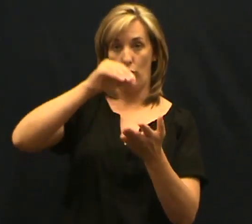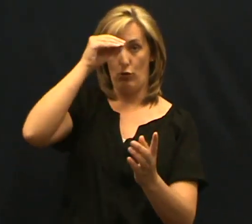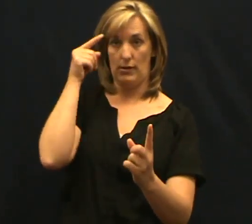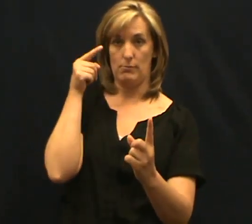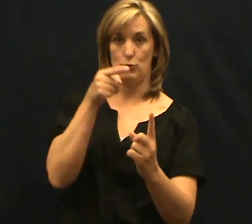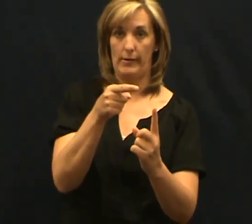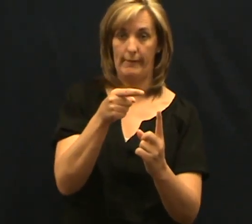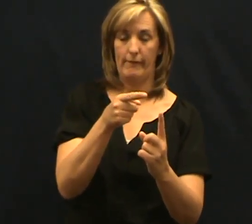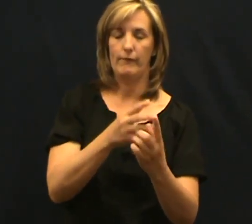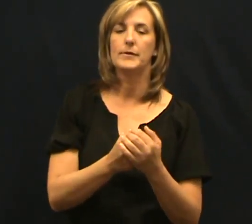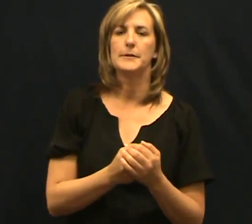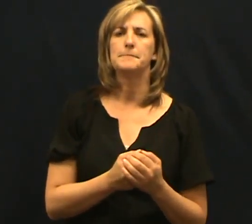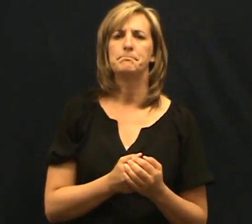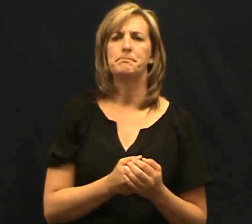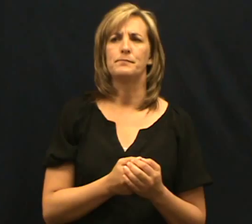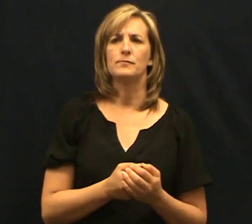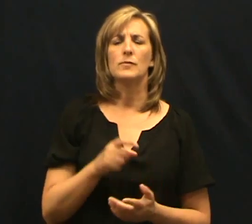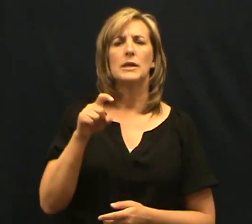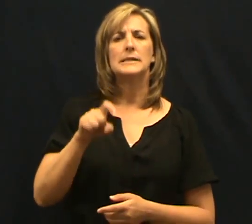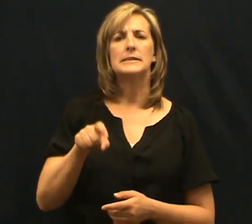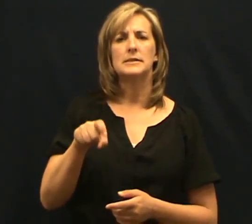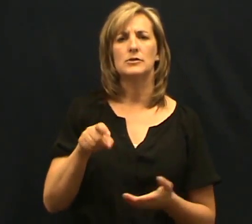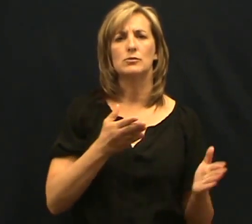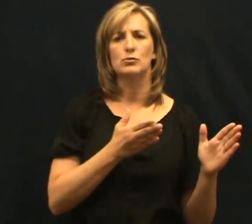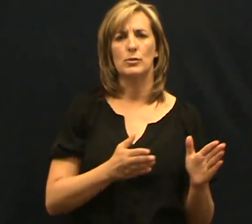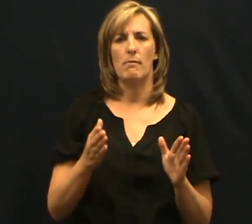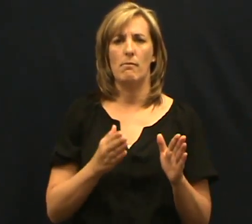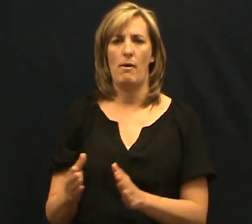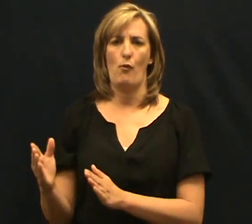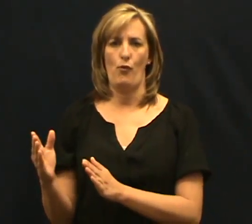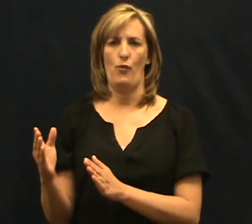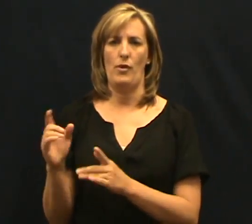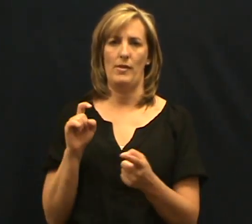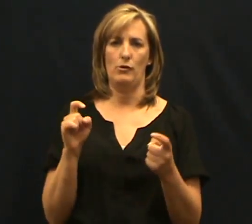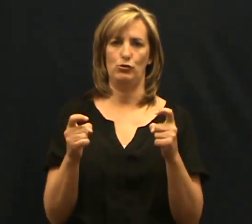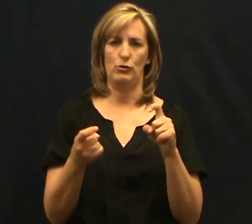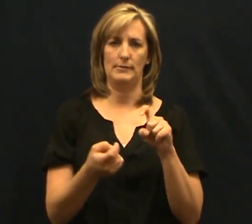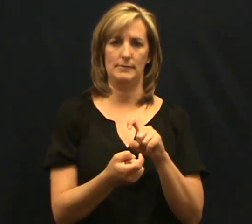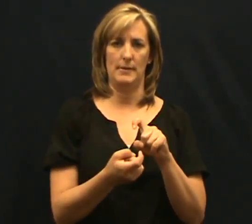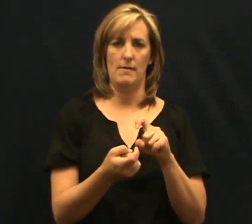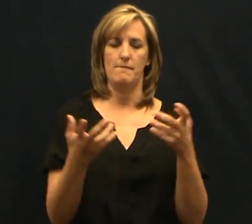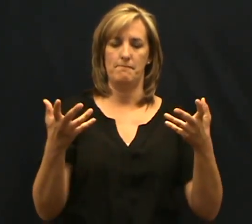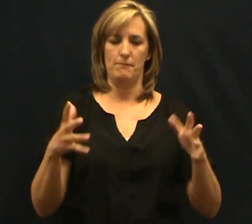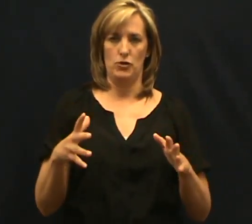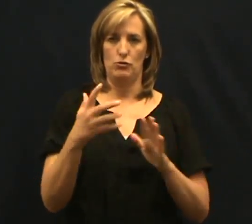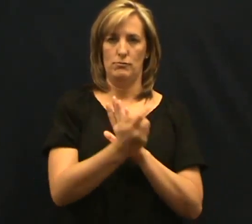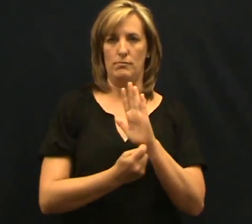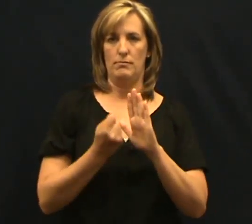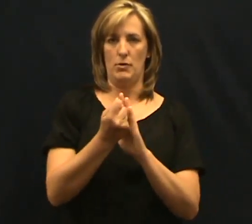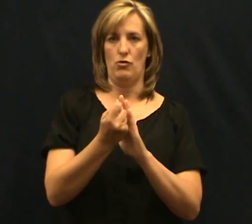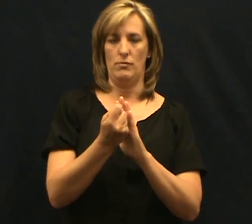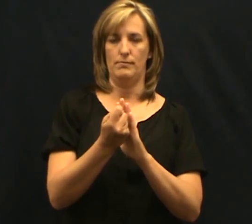is for us to be able to actually prepare the adjustments that are needed at the end of the period. So we actually